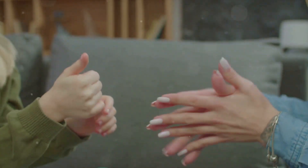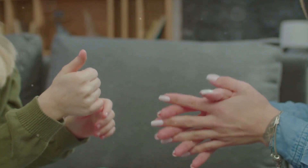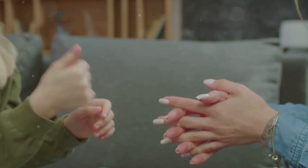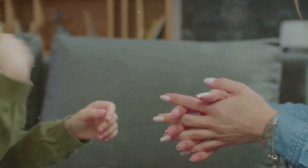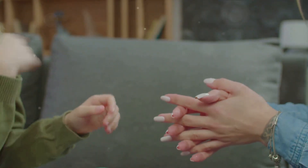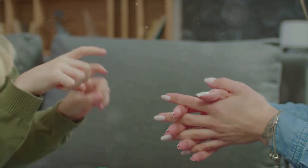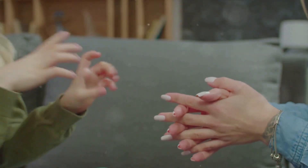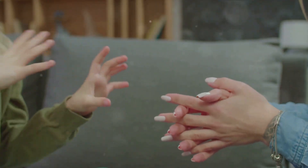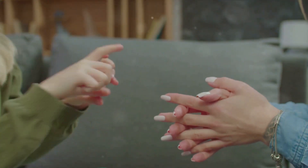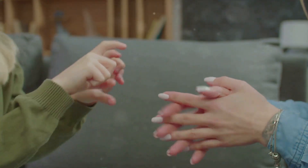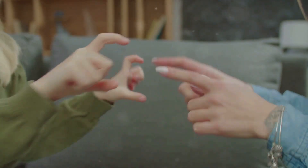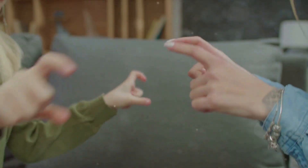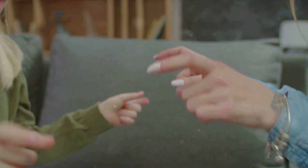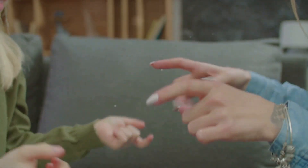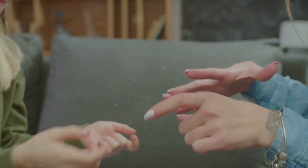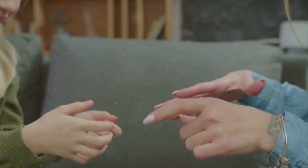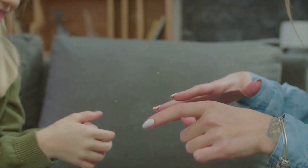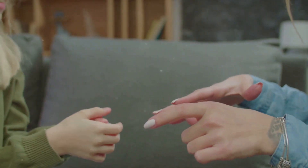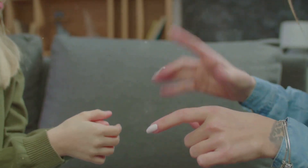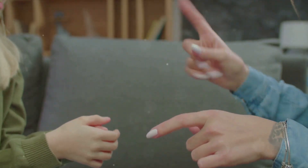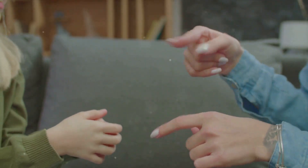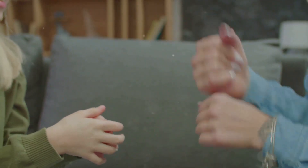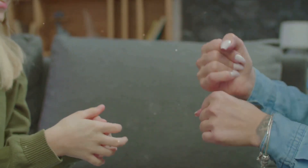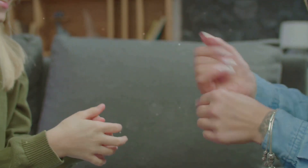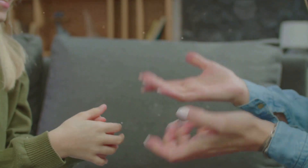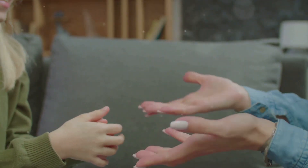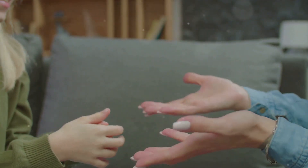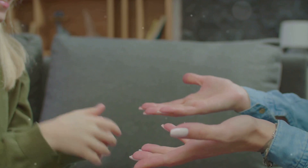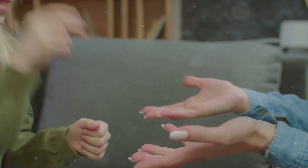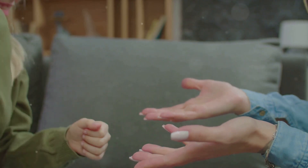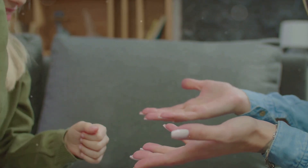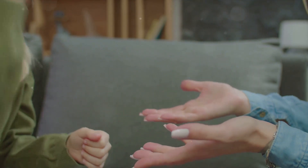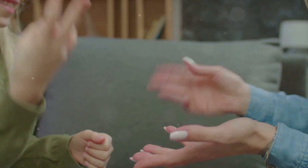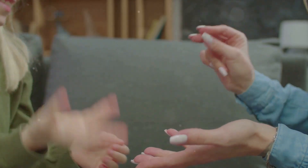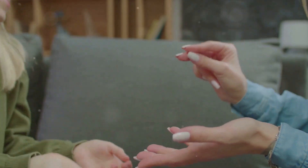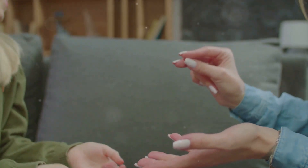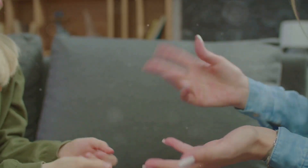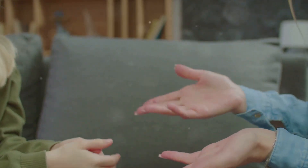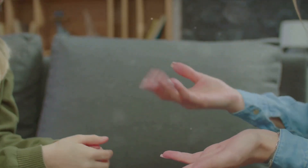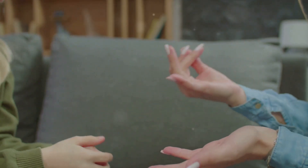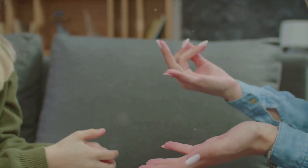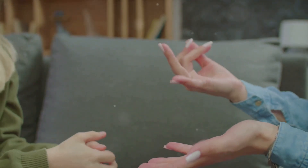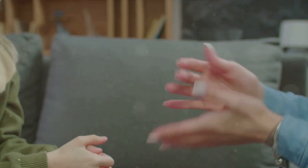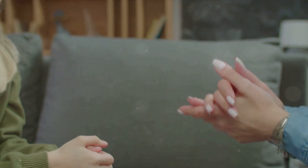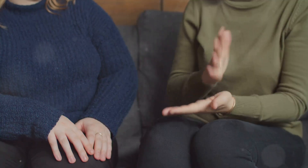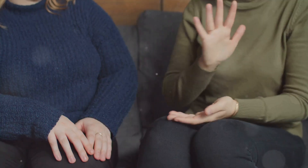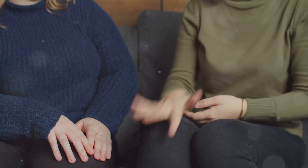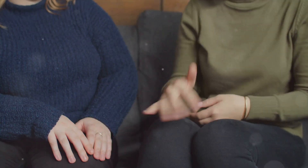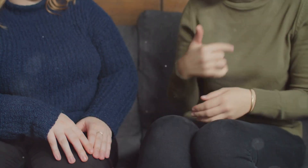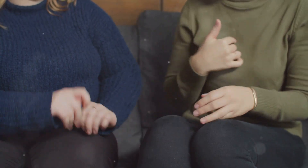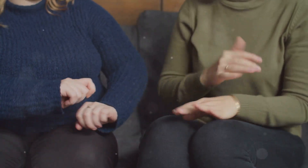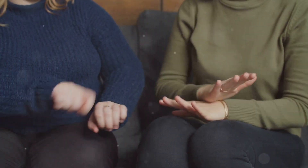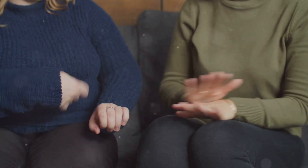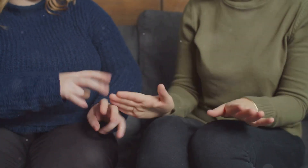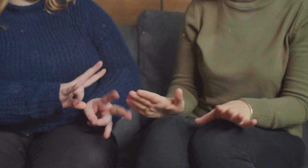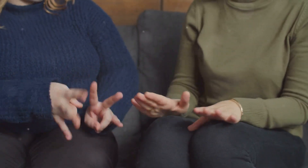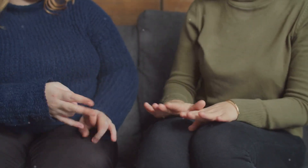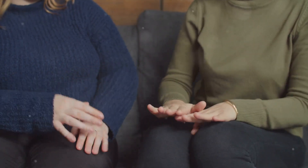that doesn't just enable communication, but celebrates the unique identity and culture of the deaf community. Because at the end of the day,